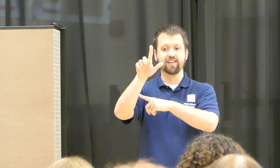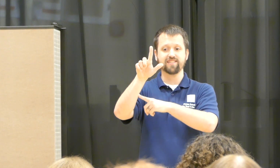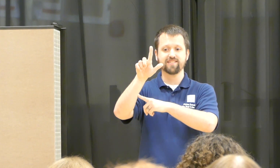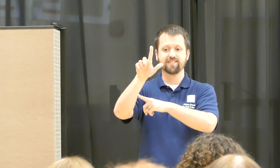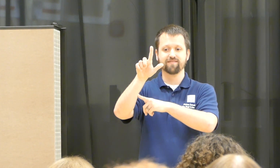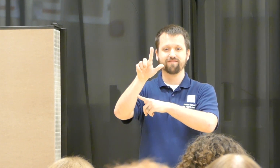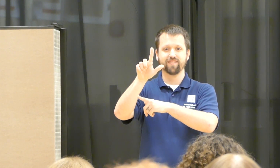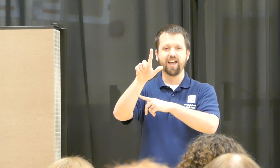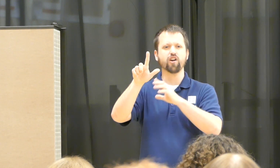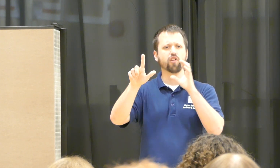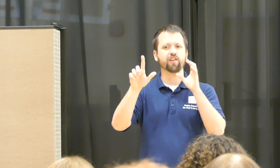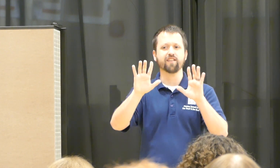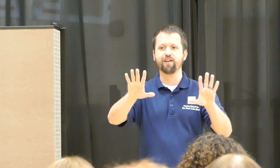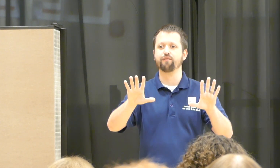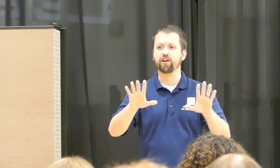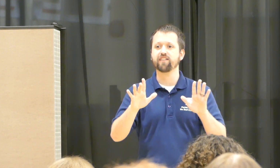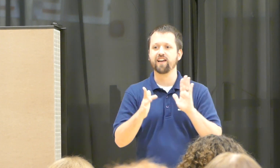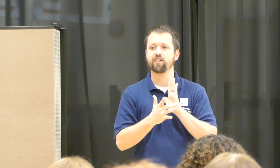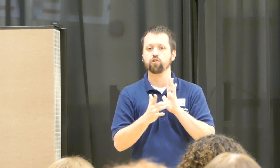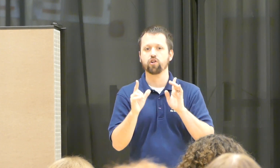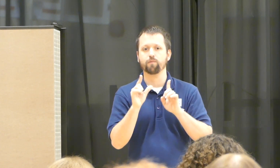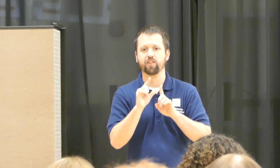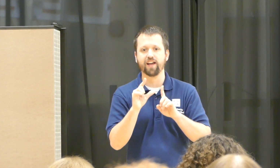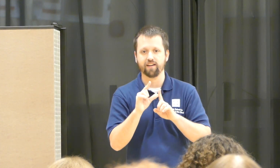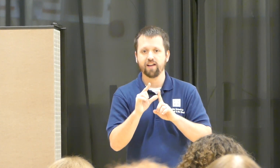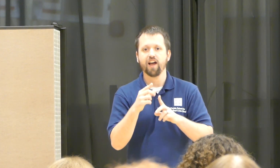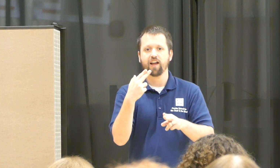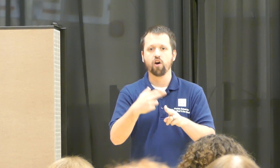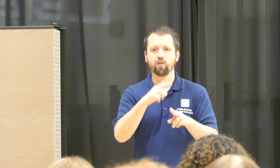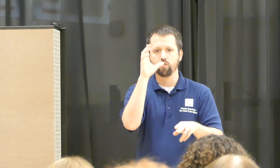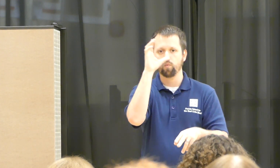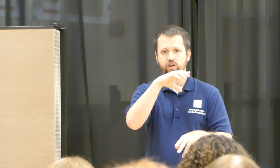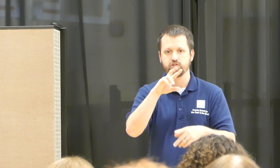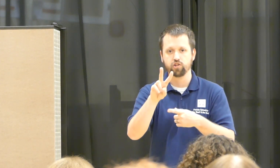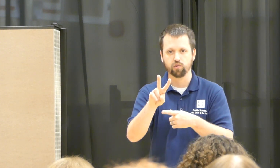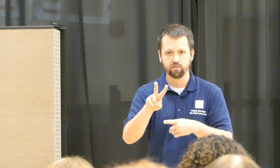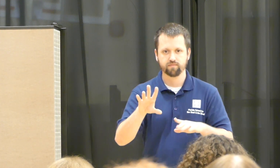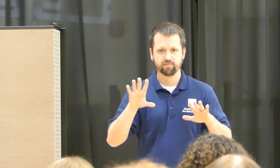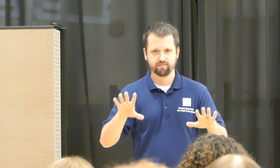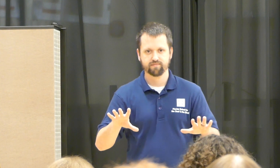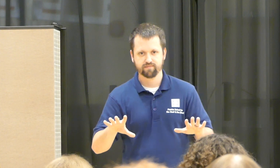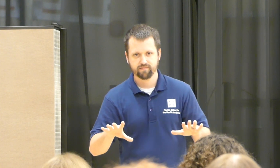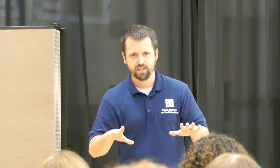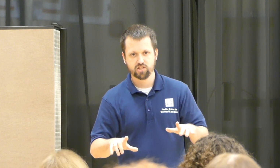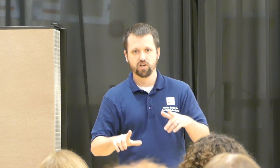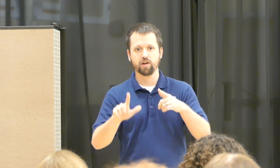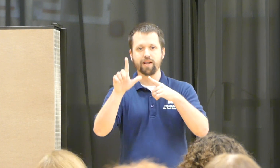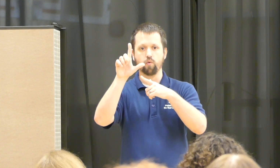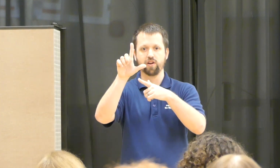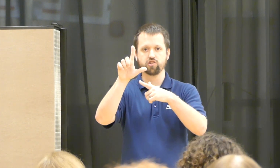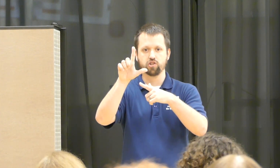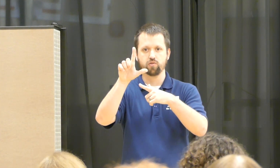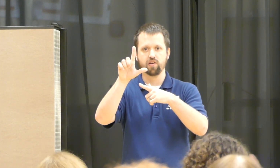this. I call this, I have a very technical term for that. I call it the weird 2. So you're going to make a weird 2 and a